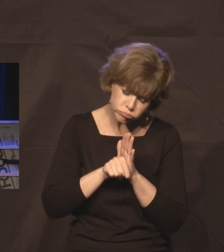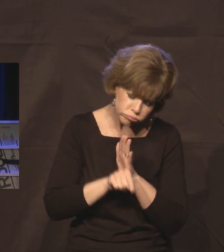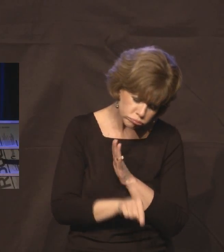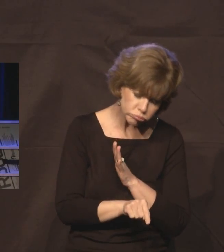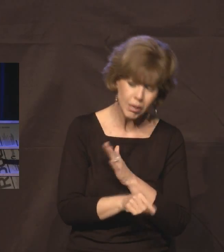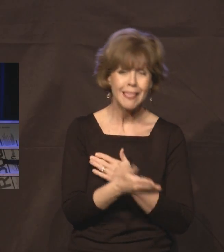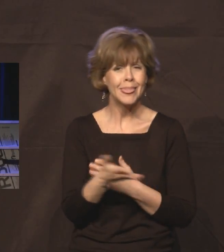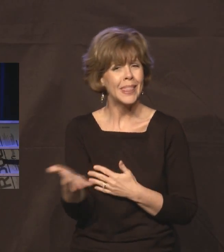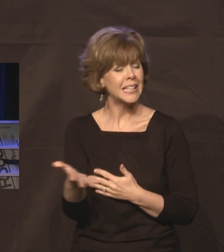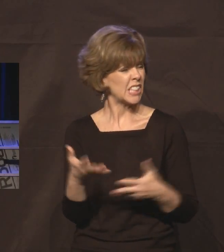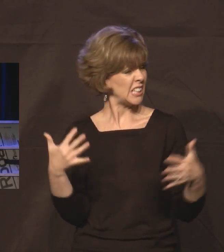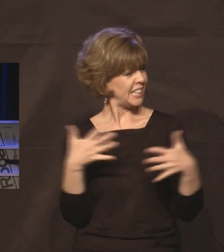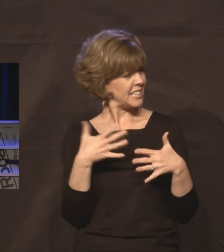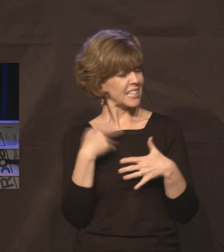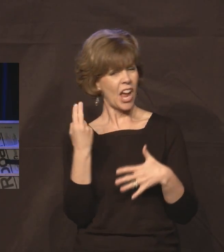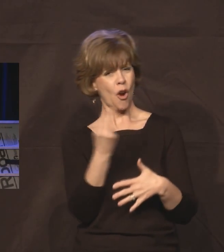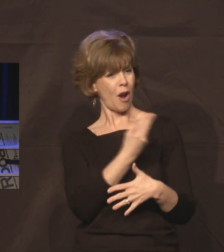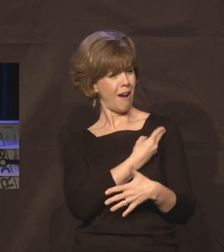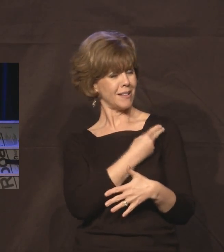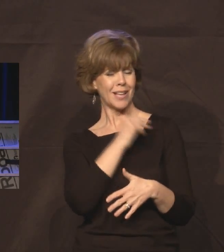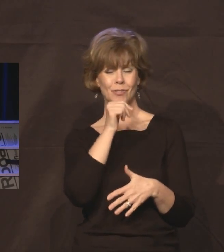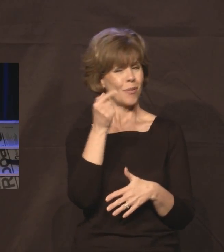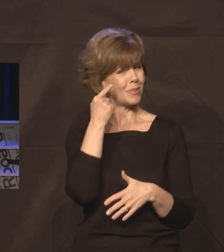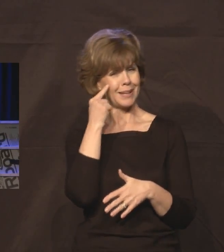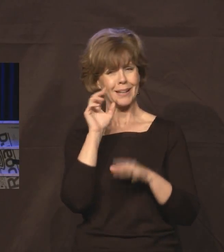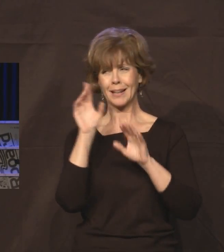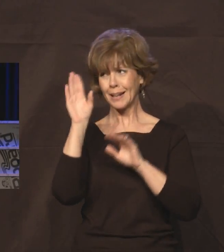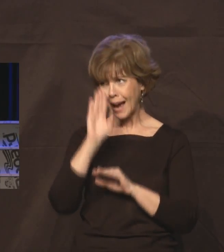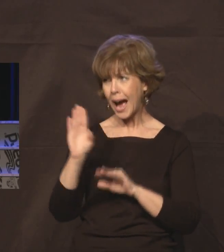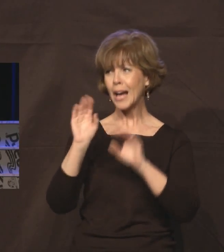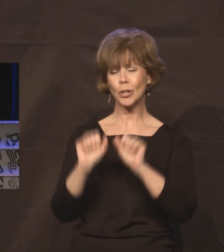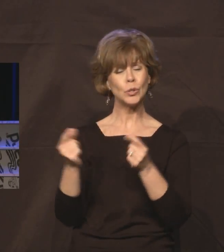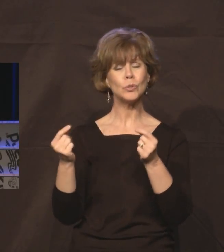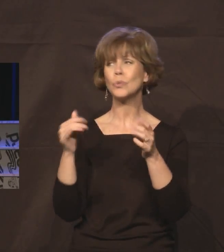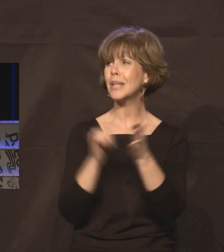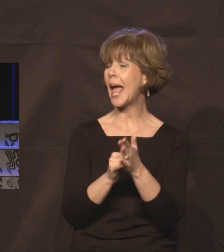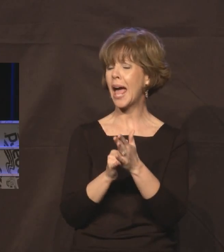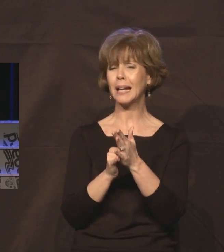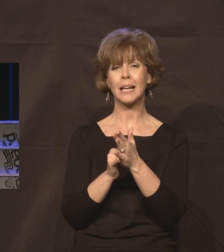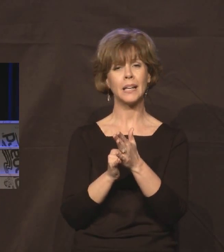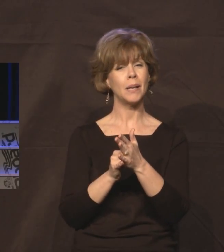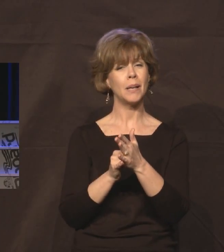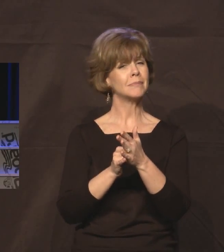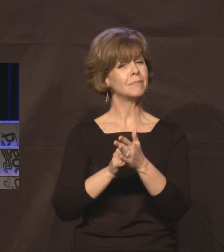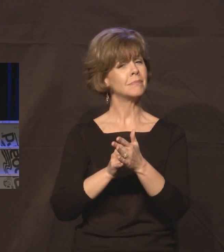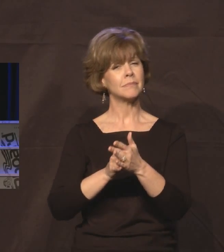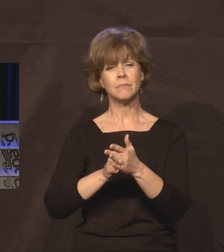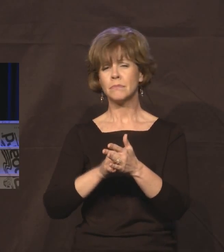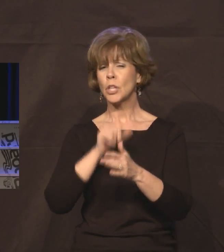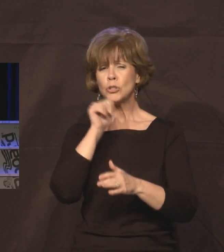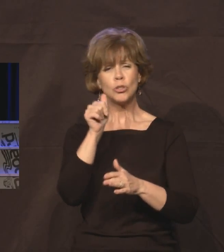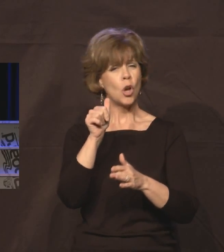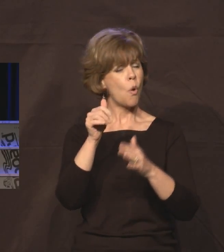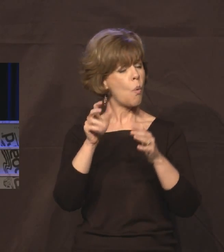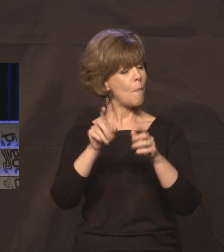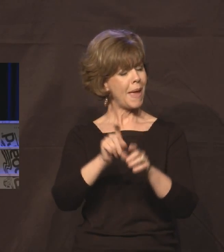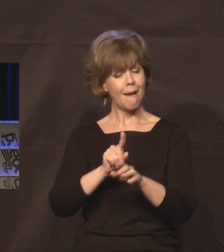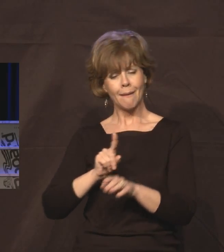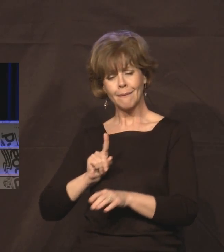us or things that you would say, man, I don't think he could ever do that. I'm telling you, don't back down from it, but charge towards it. Because he can do